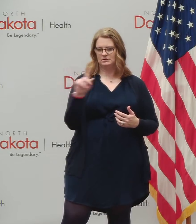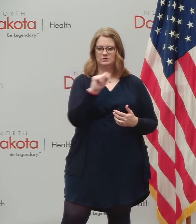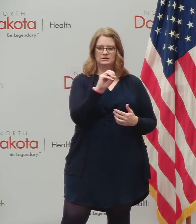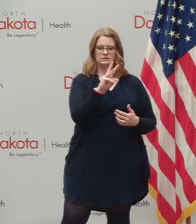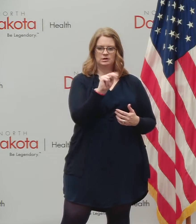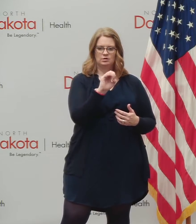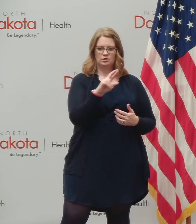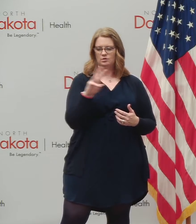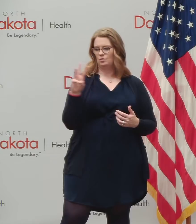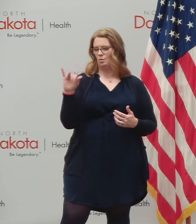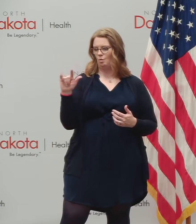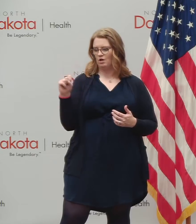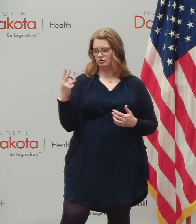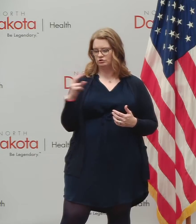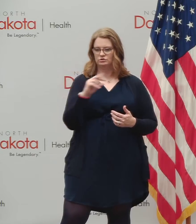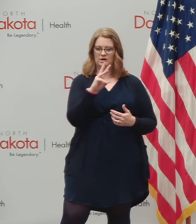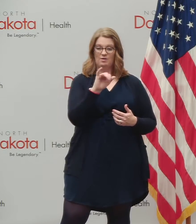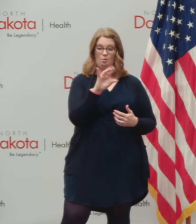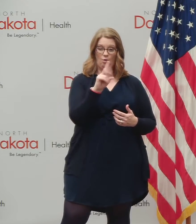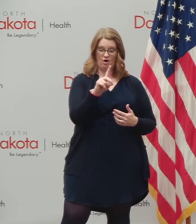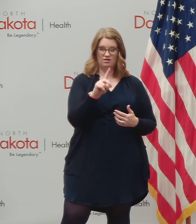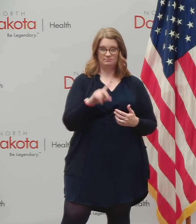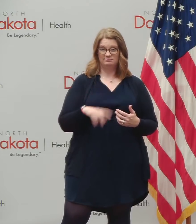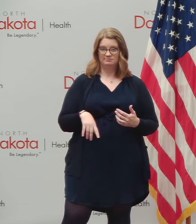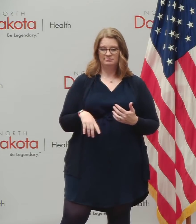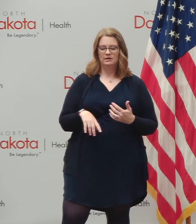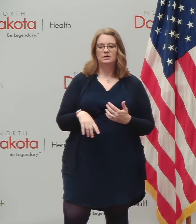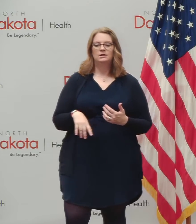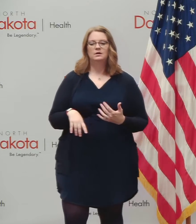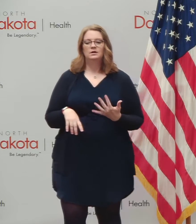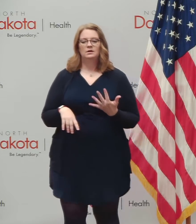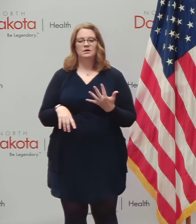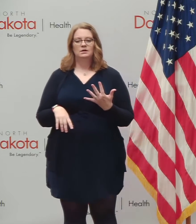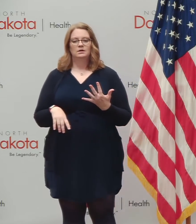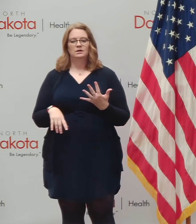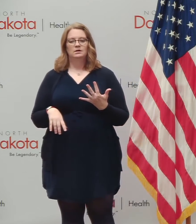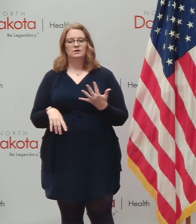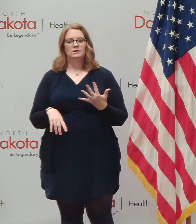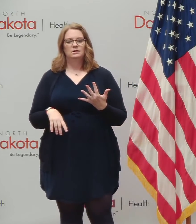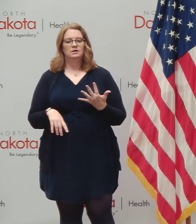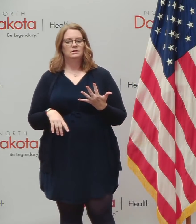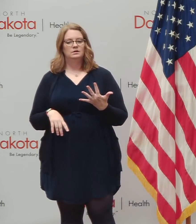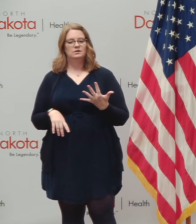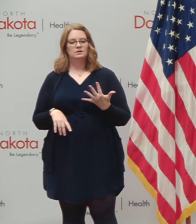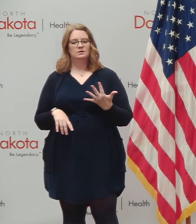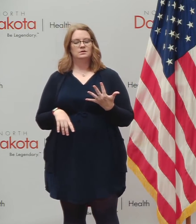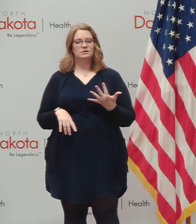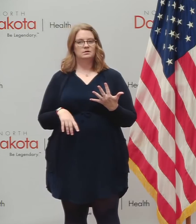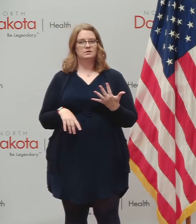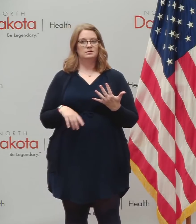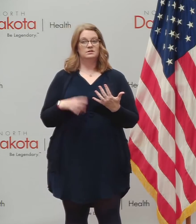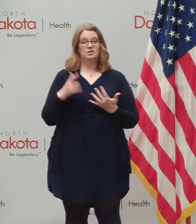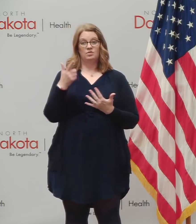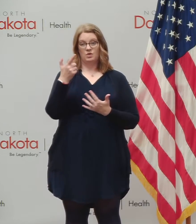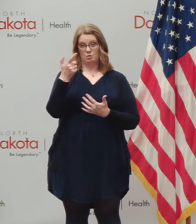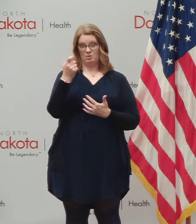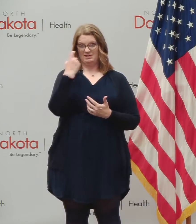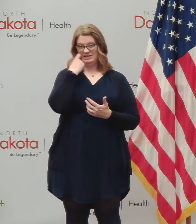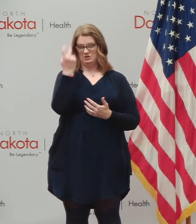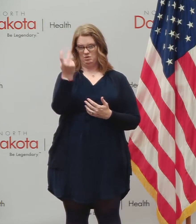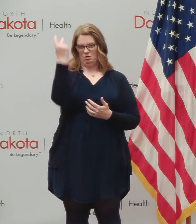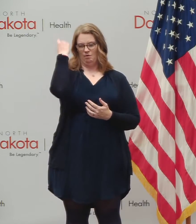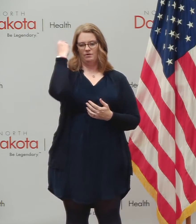Towner, Walsh, and Ward. So now we have, there is also, in addition to the 21 I just covered, there